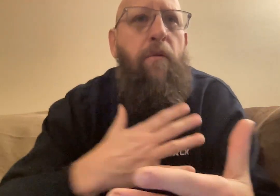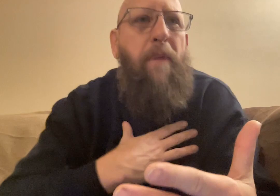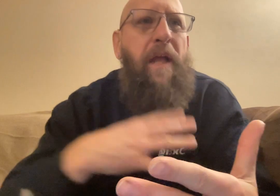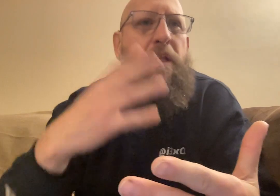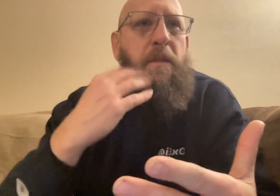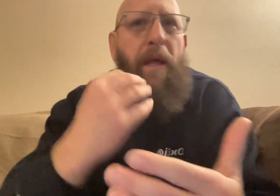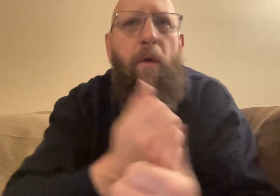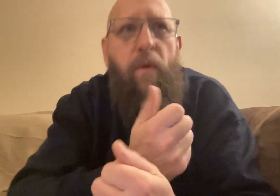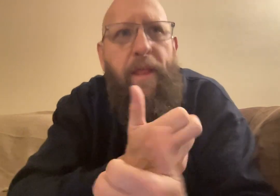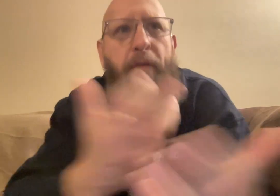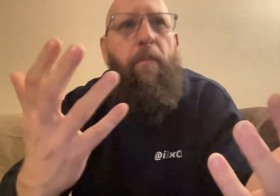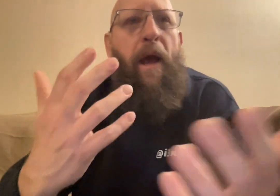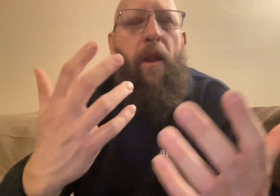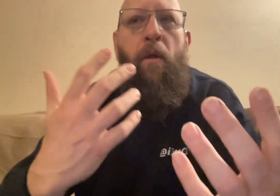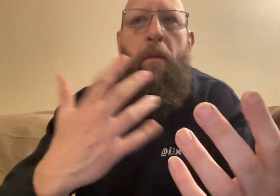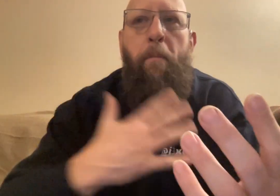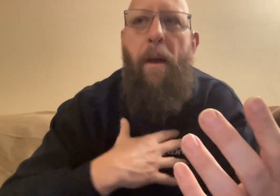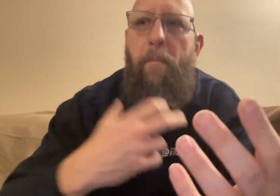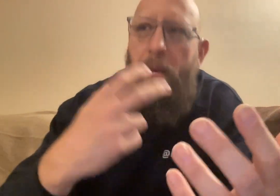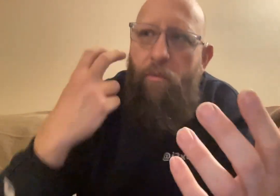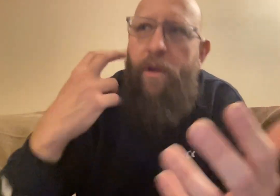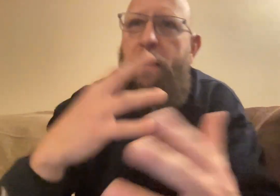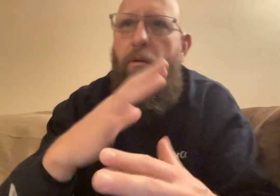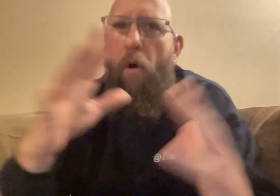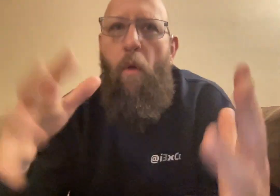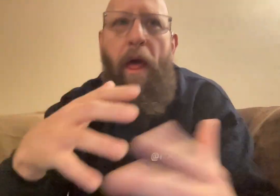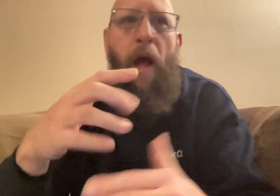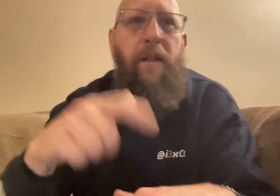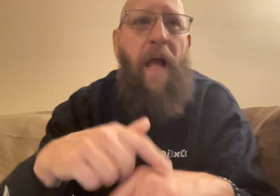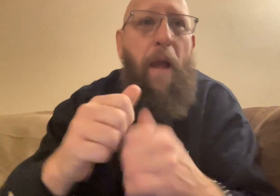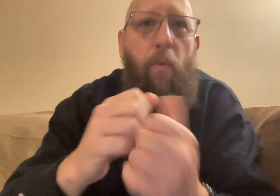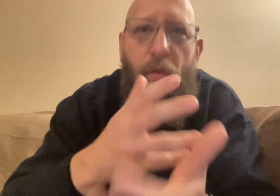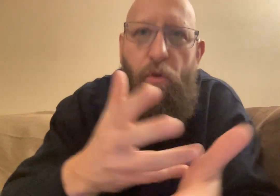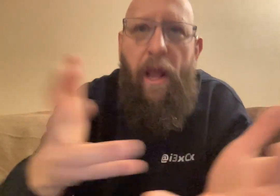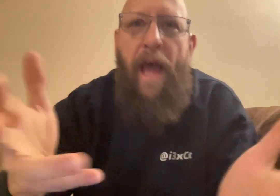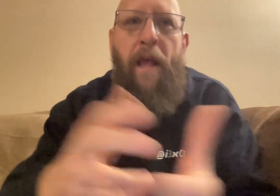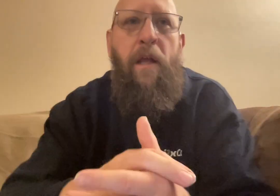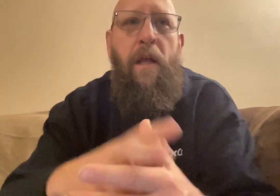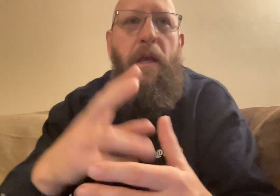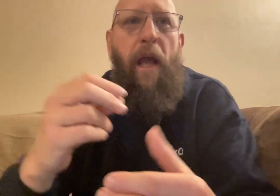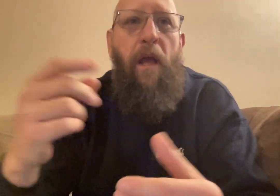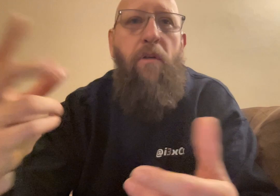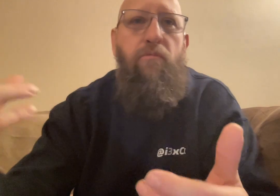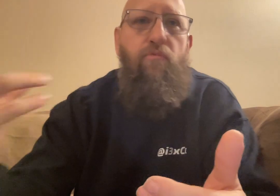my experience with everybody, my memory and all that time with you guys. And